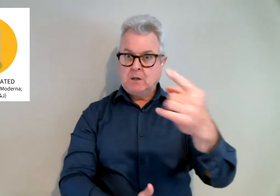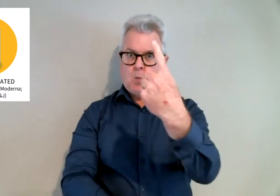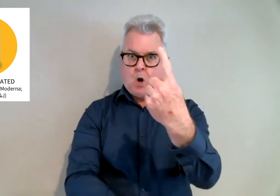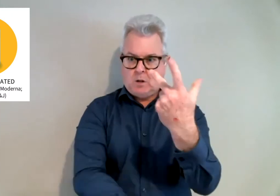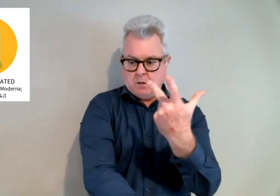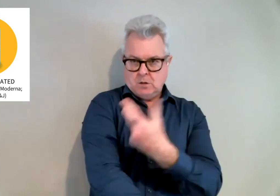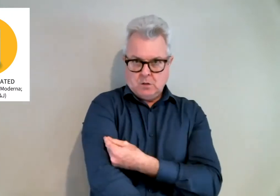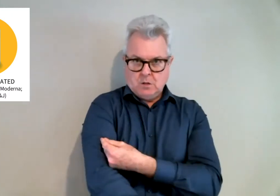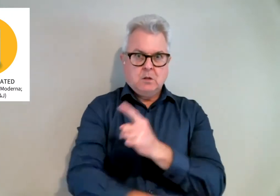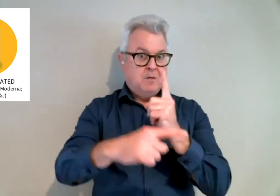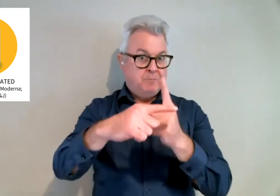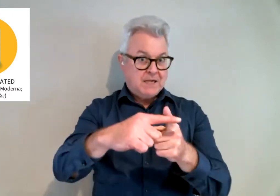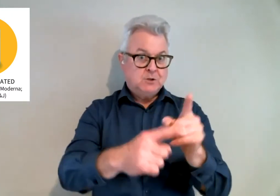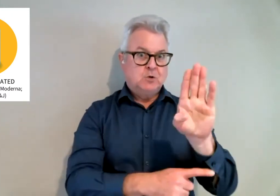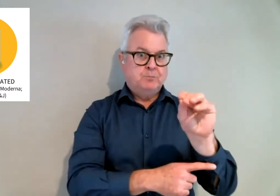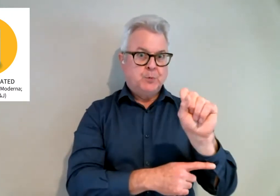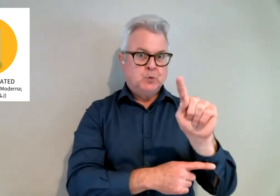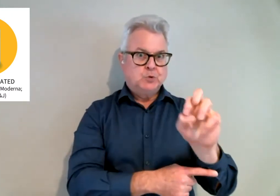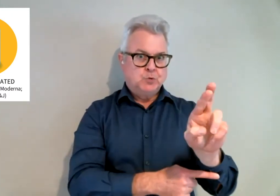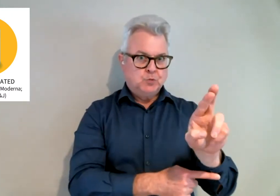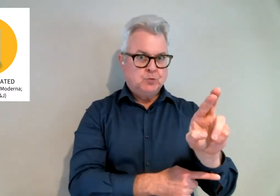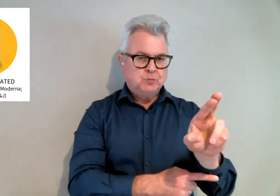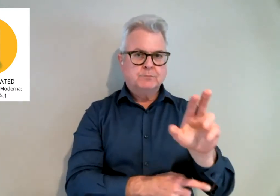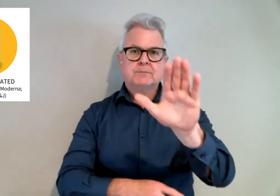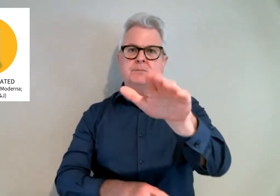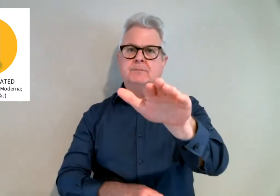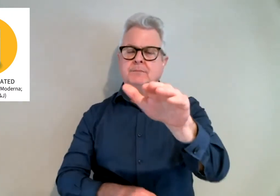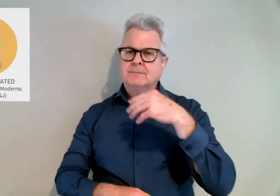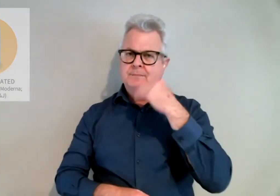Or you received the Johnson & Johnson, your 1 vaccine plus the booster.